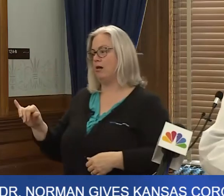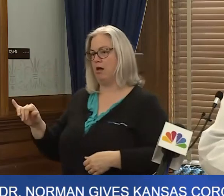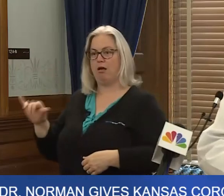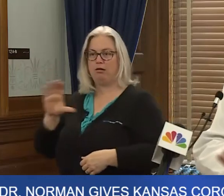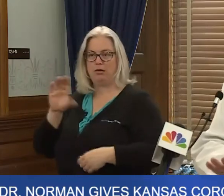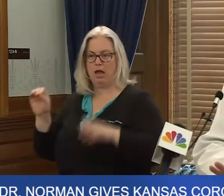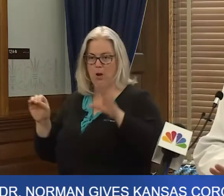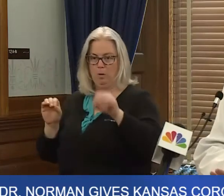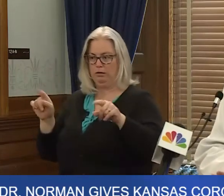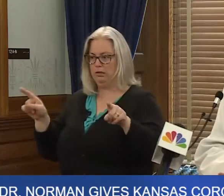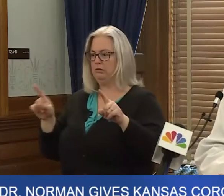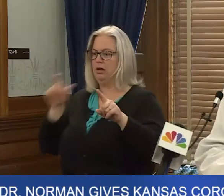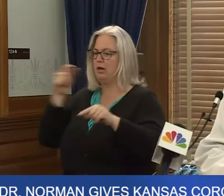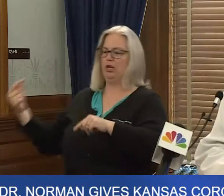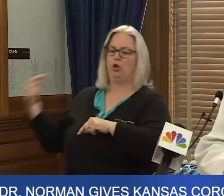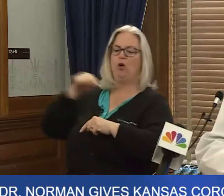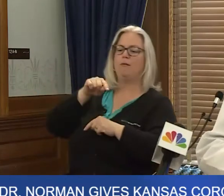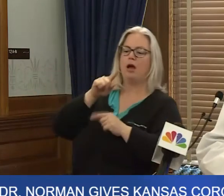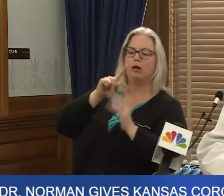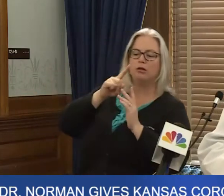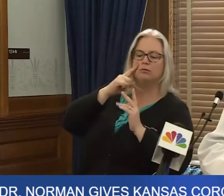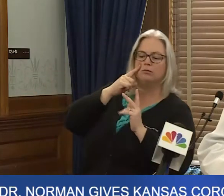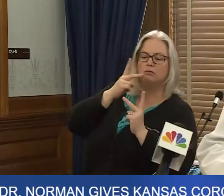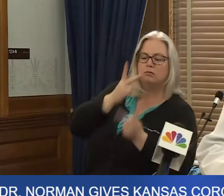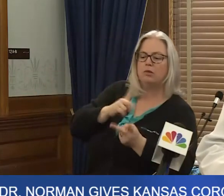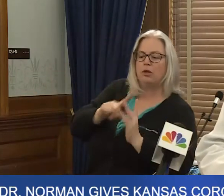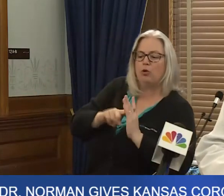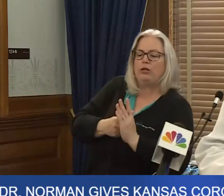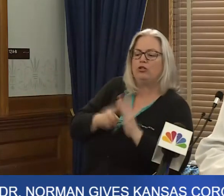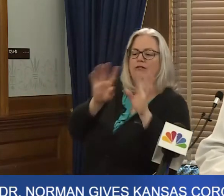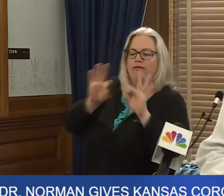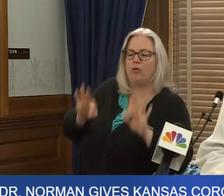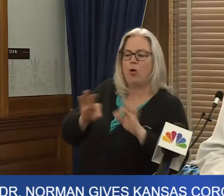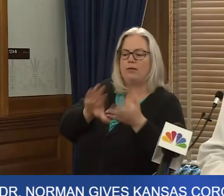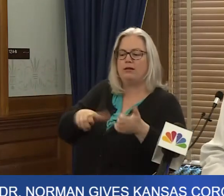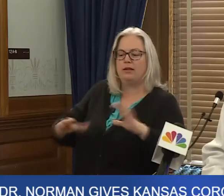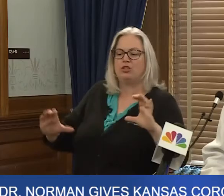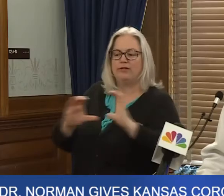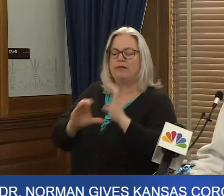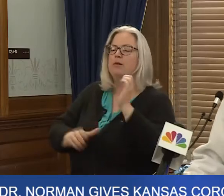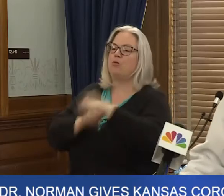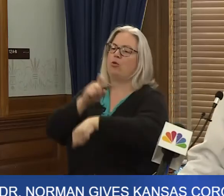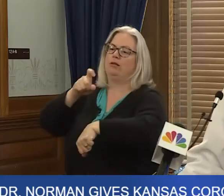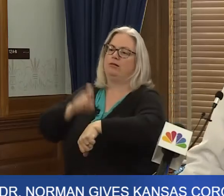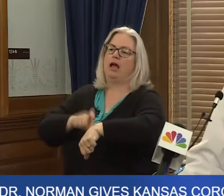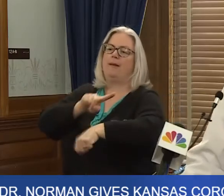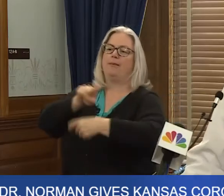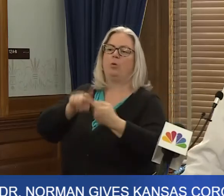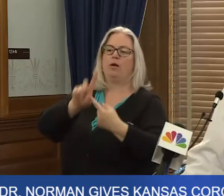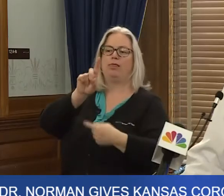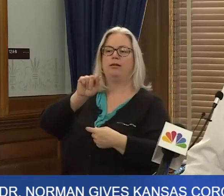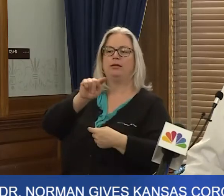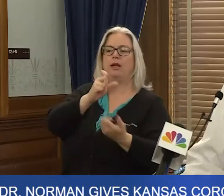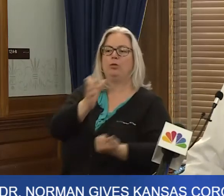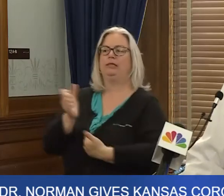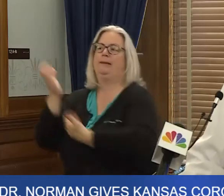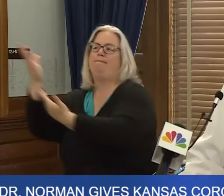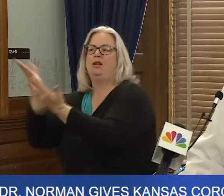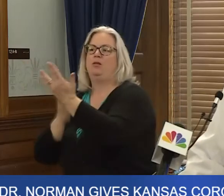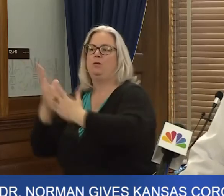the original forms and death certificates, but apparently it was mostly about the timing of the submission of those data through the holiday